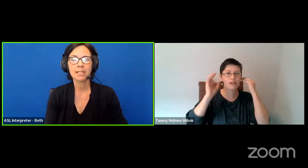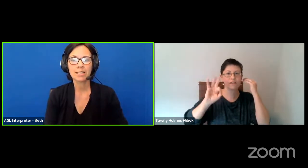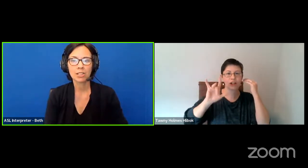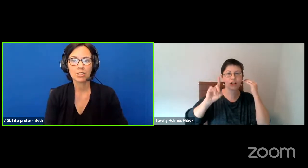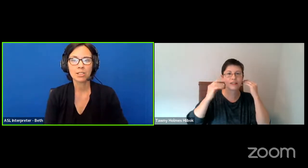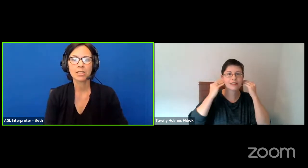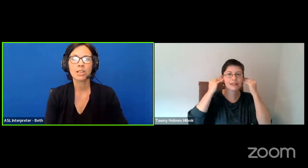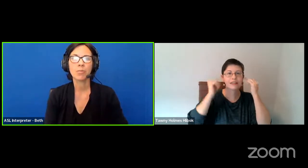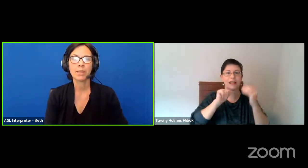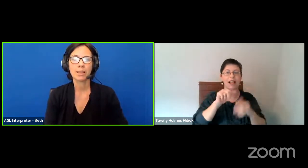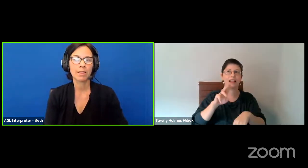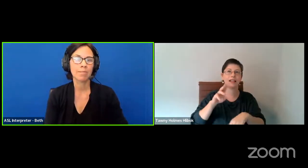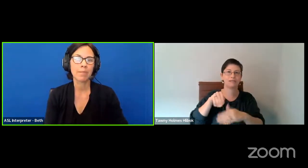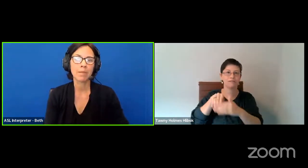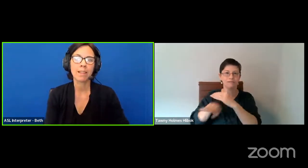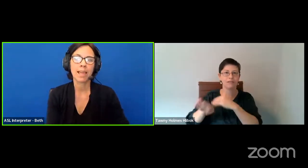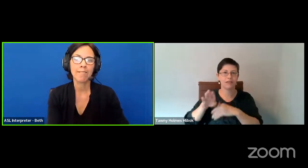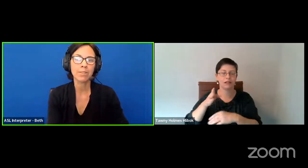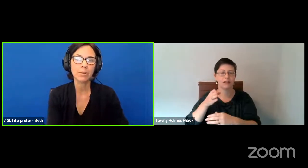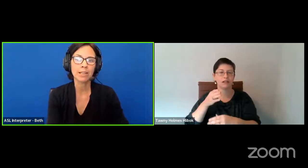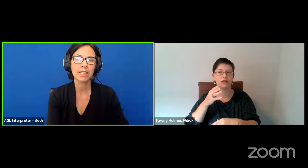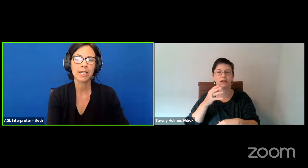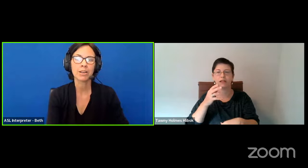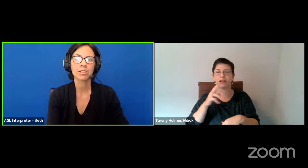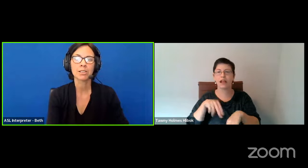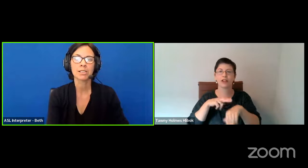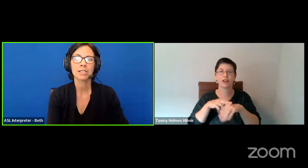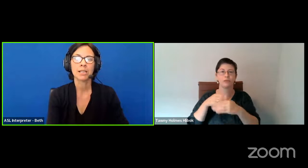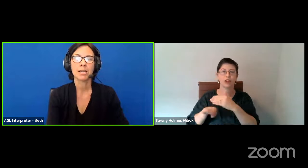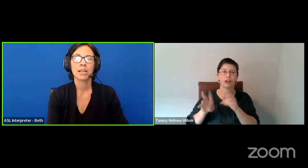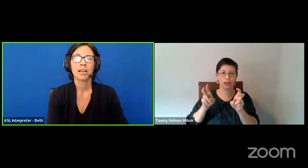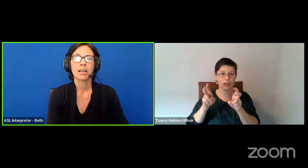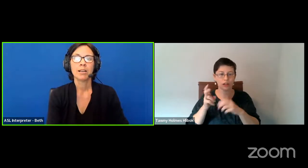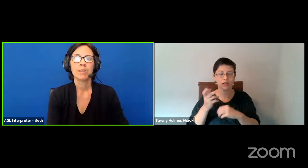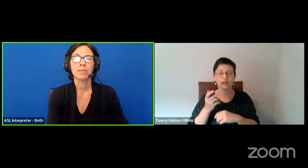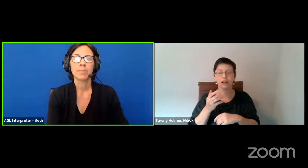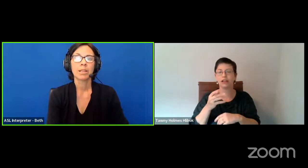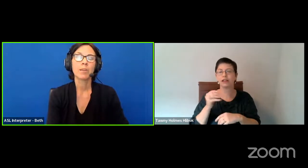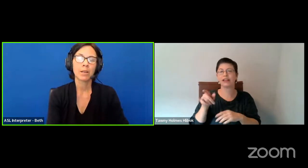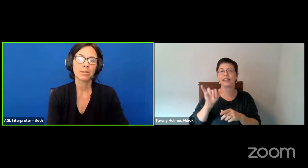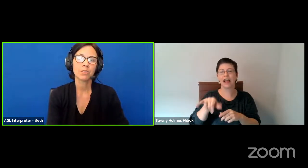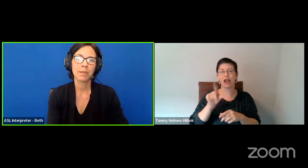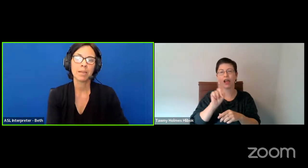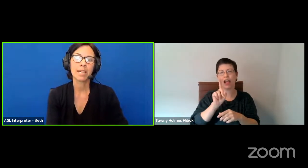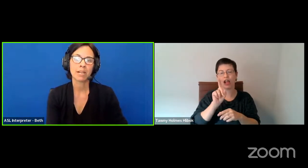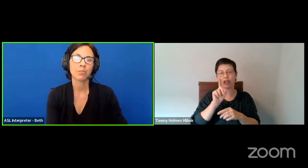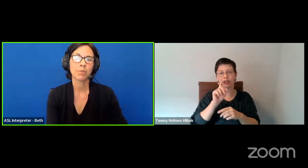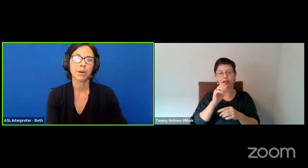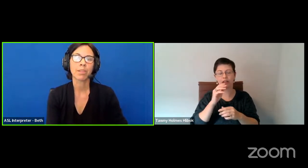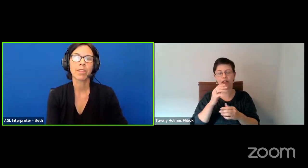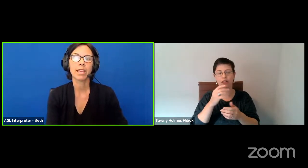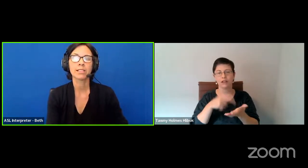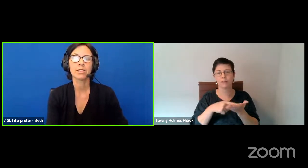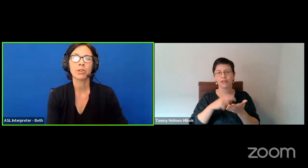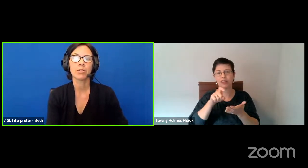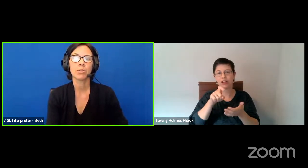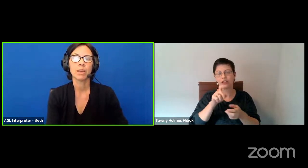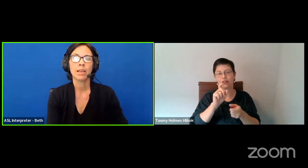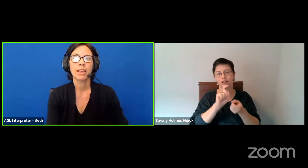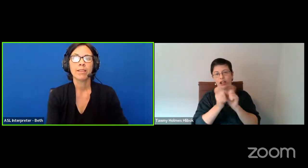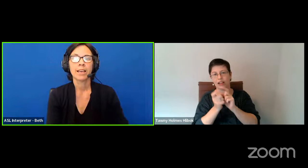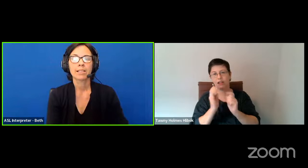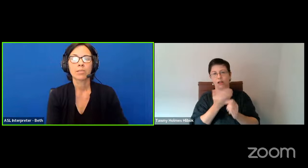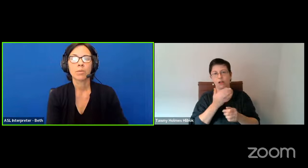from C-sections, maybe they have fluid in the ears compared to maybe a natural birth. And